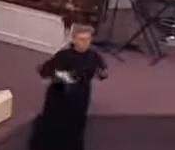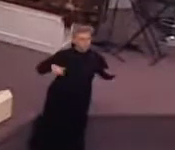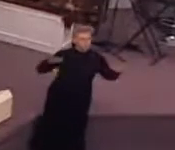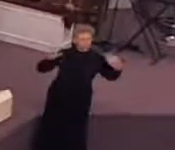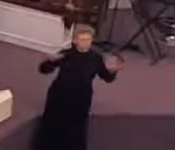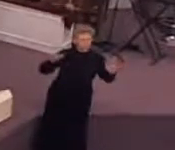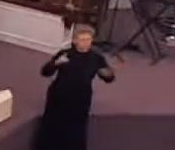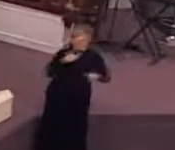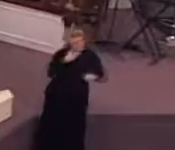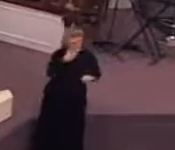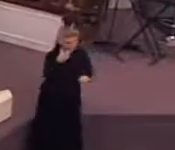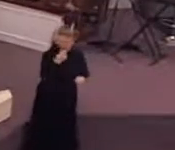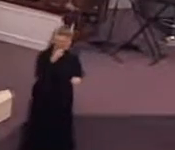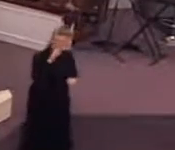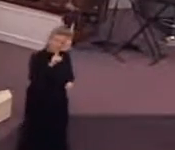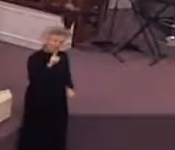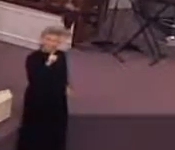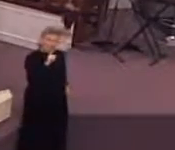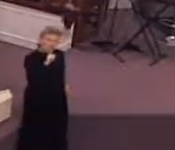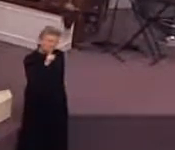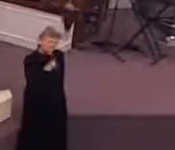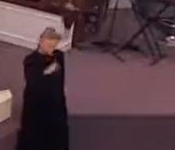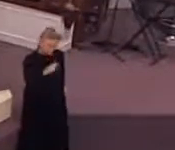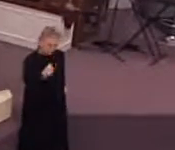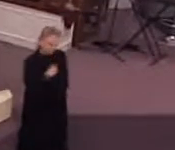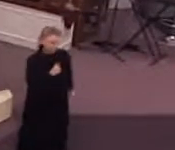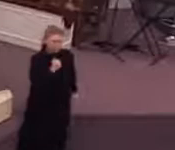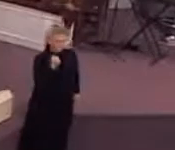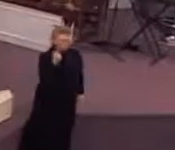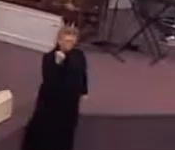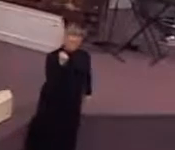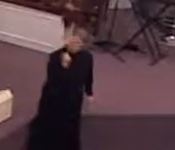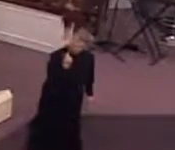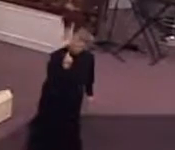Because God is, amen, we understand that